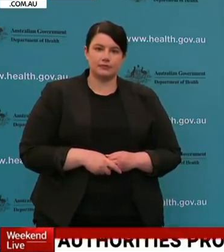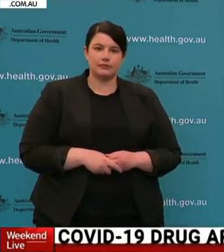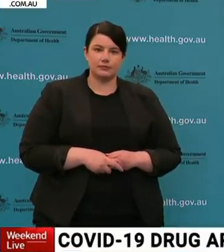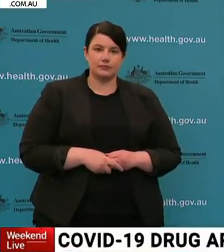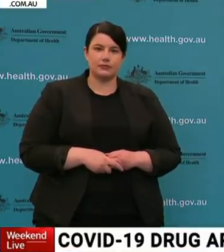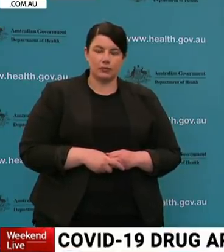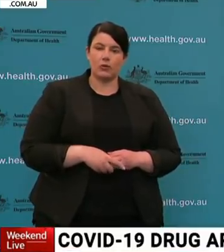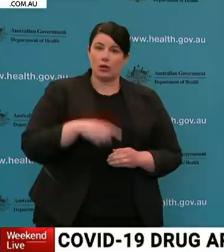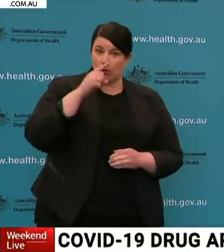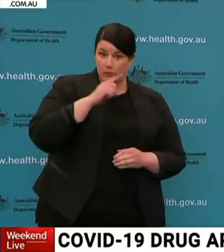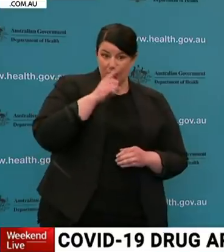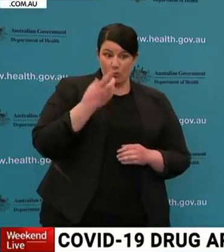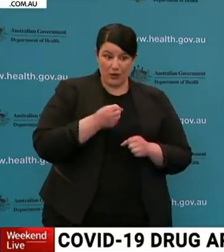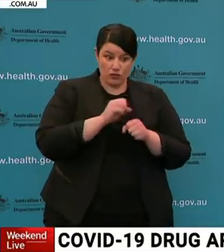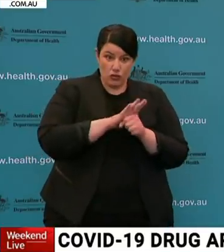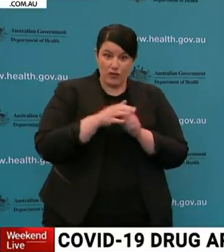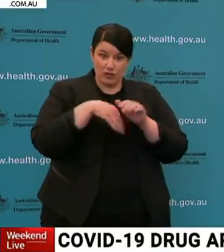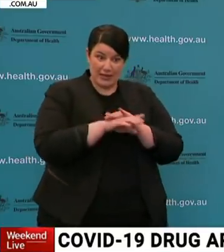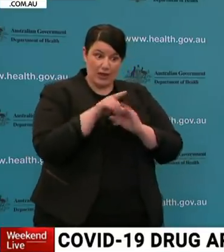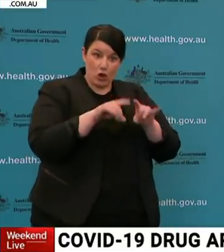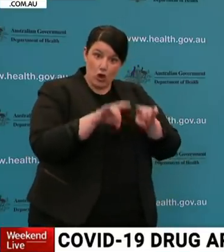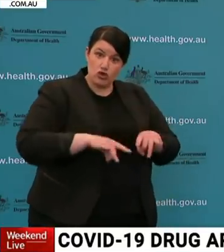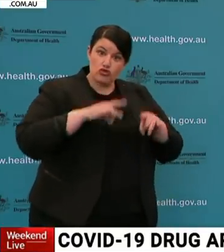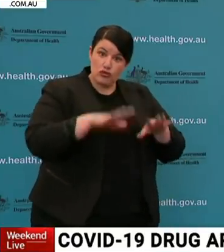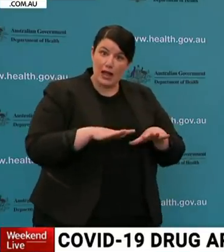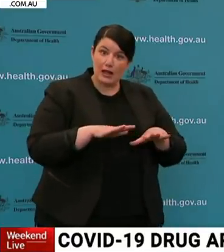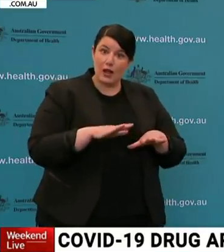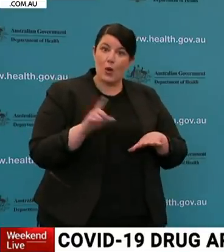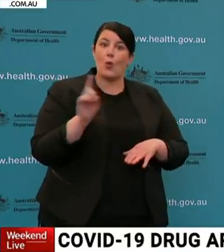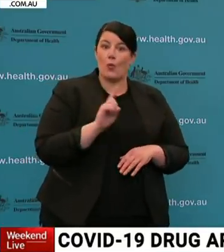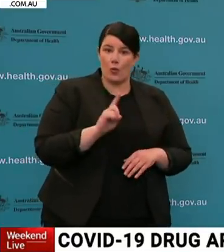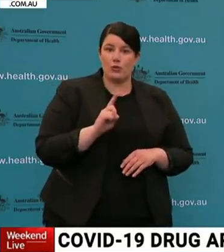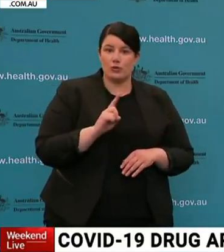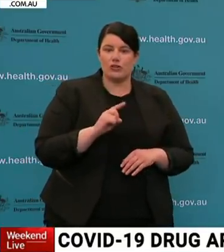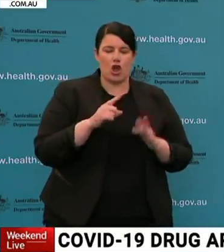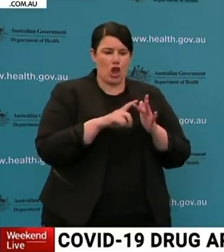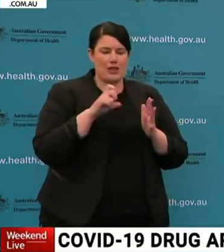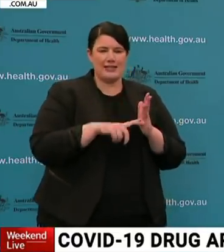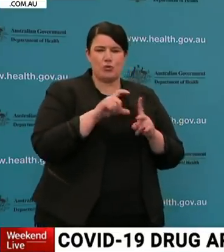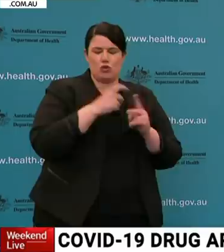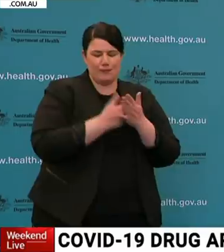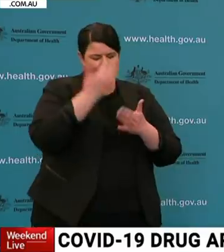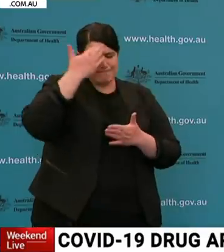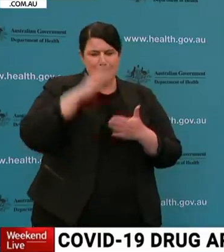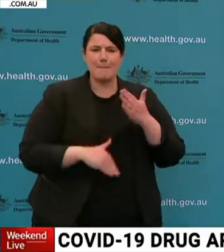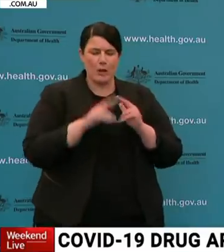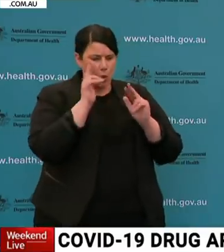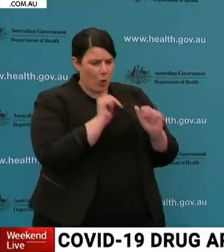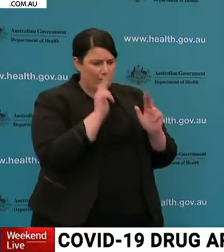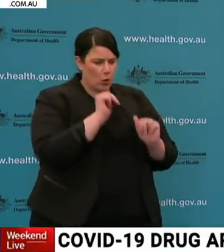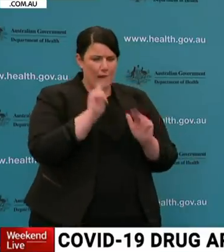suffering from coronavirus disease in Australia who do get unwell is our expert intensive care doctors and nurses.